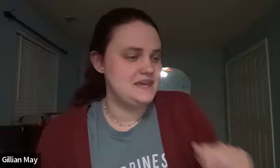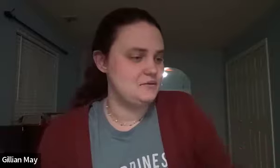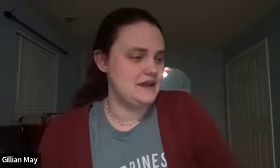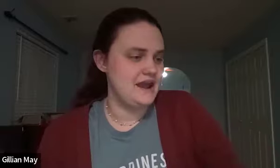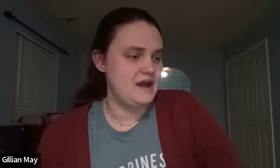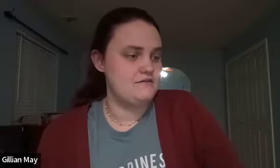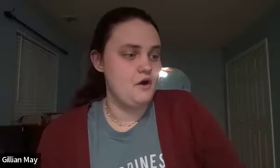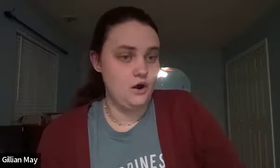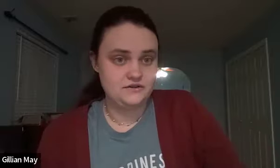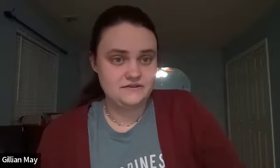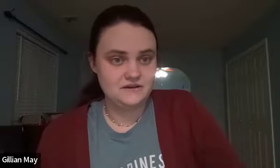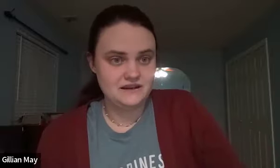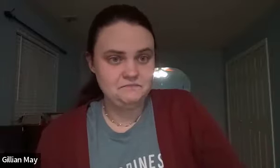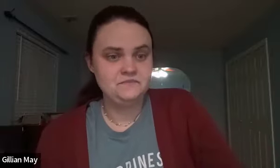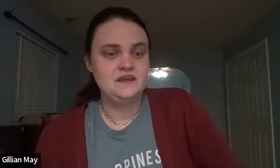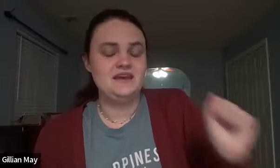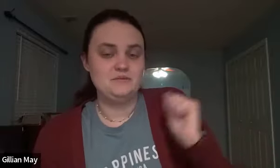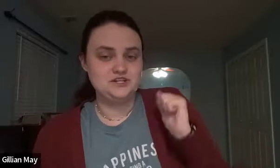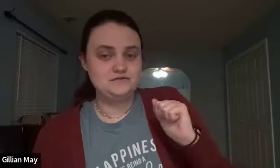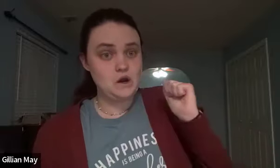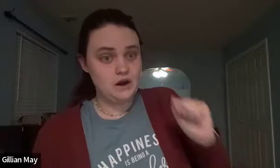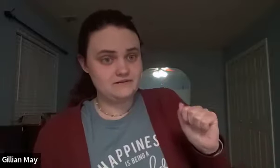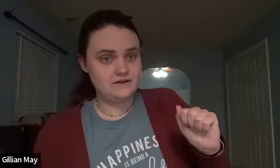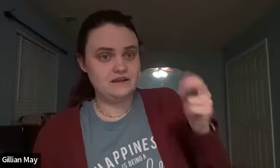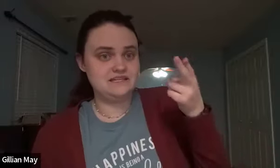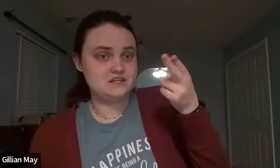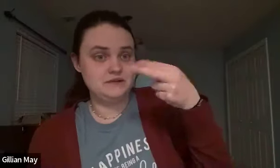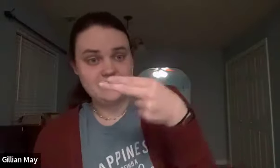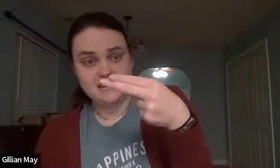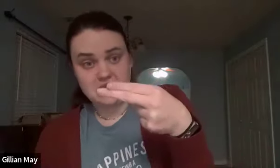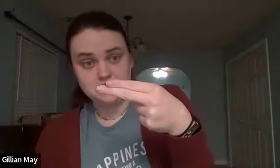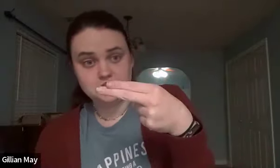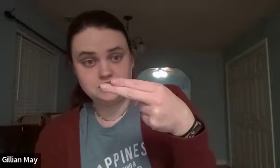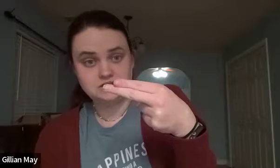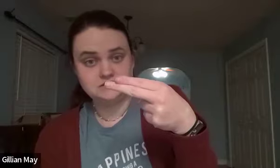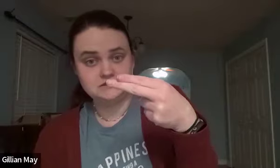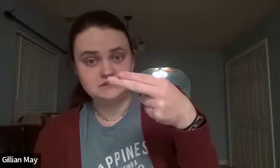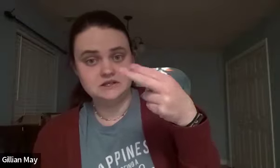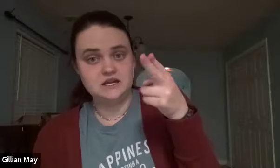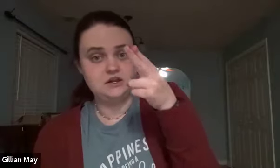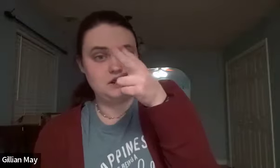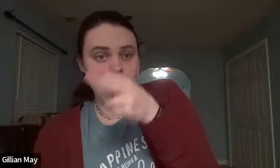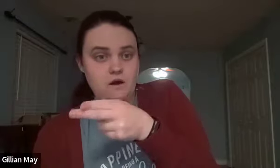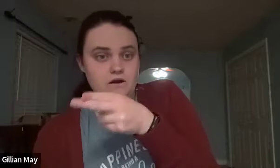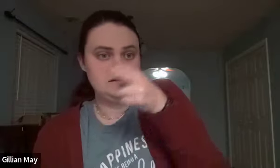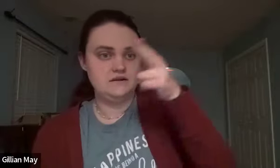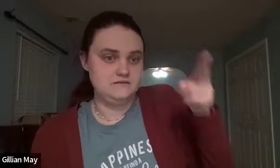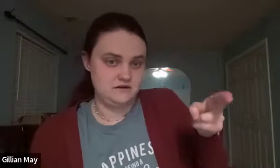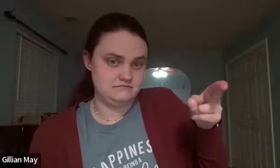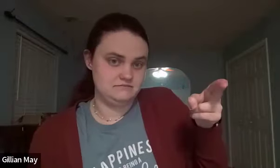Then we have hard of hearing. And what you do for hard of hearing is it's going to be at that H. And you're going to go hard of hearing.